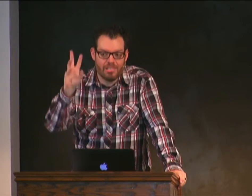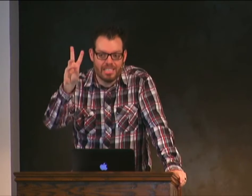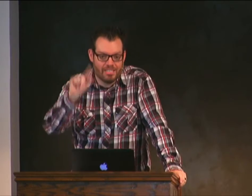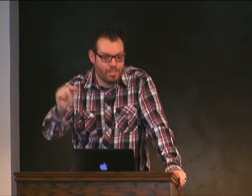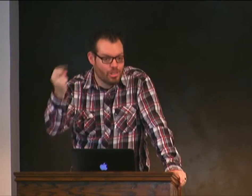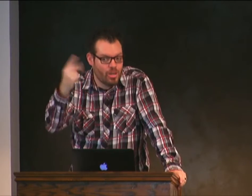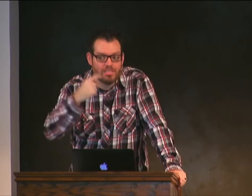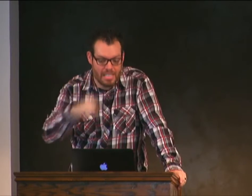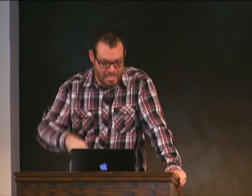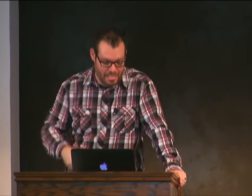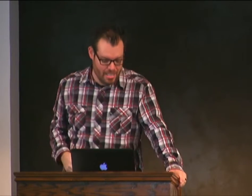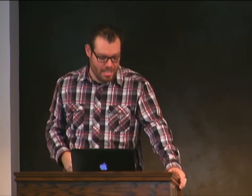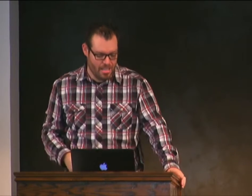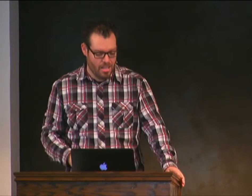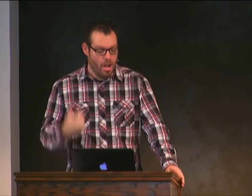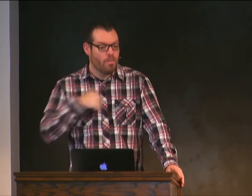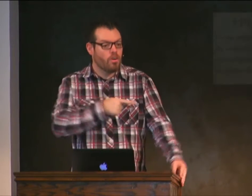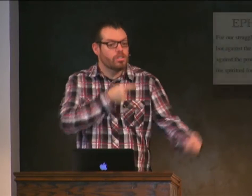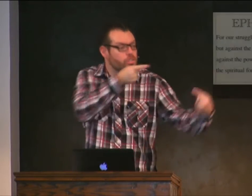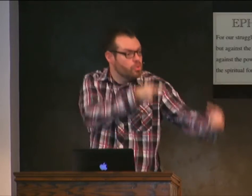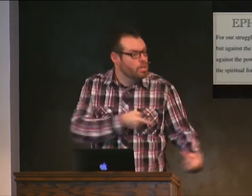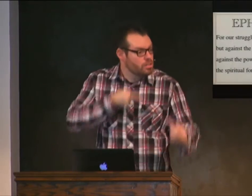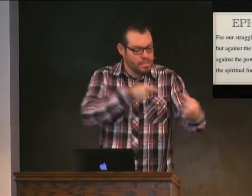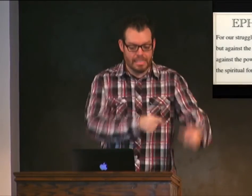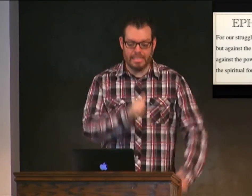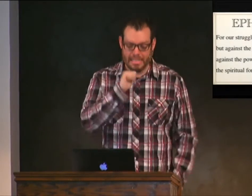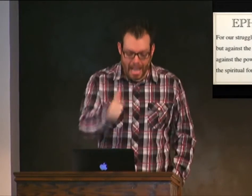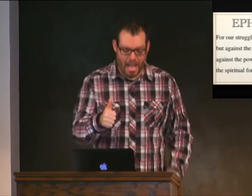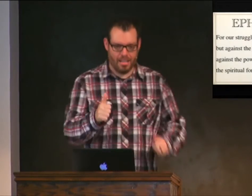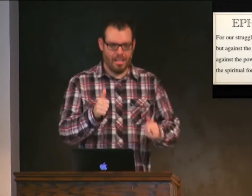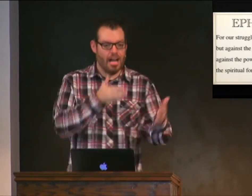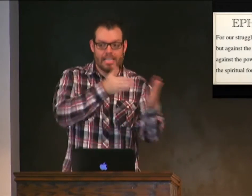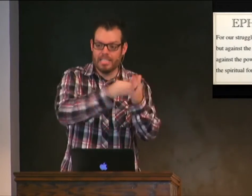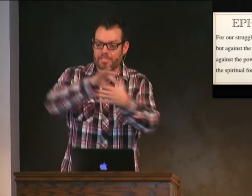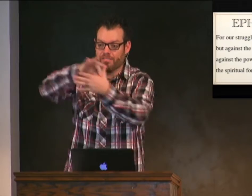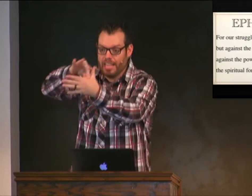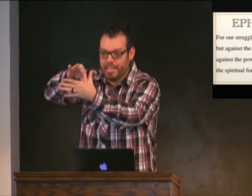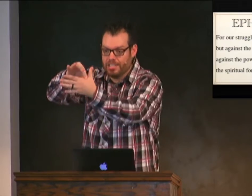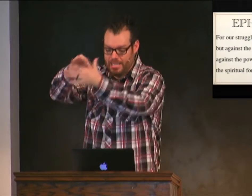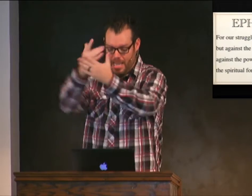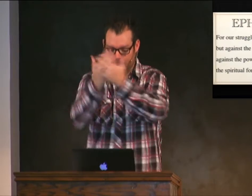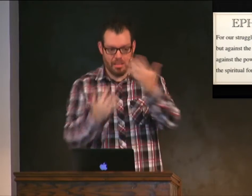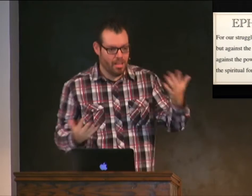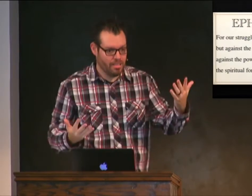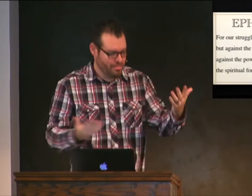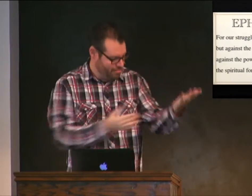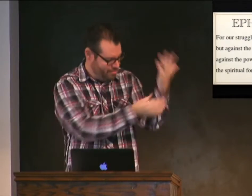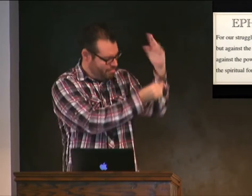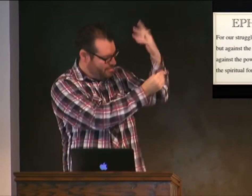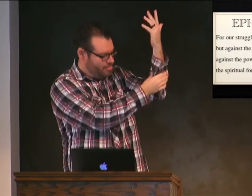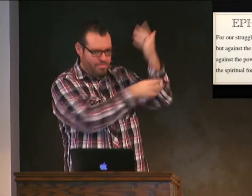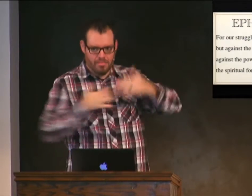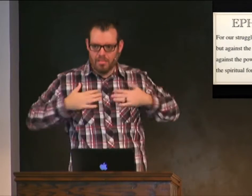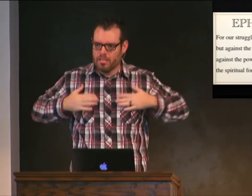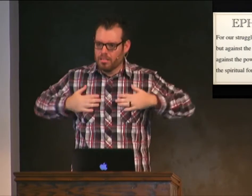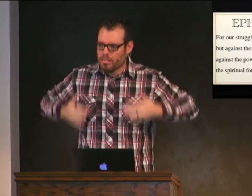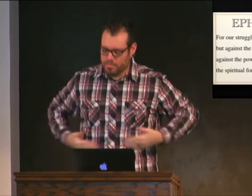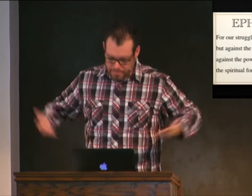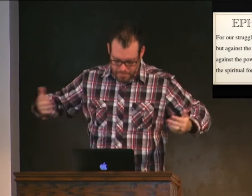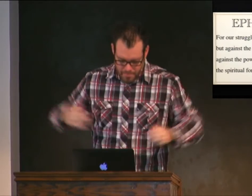Ephesians chapter 6, verse 12 says, for our struggle is not against flesh and blood,